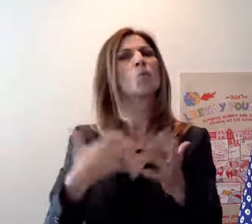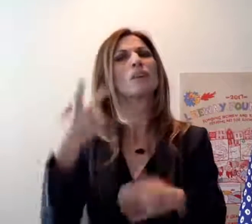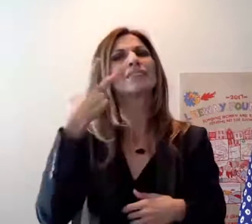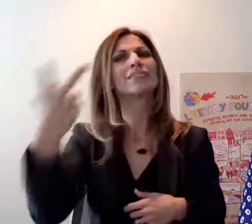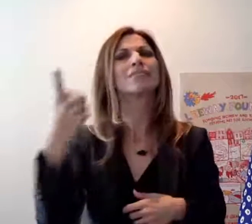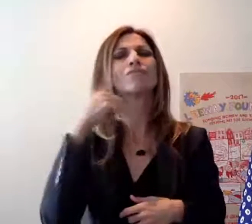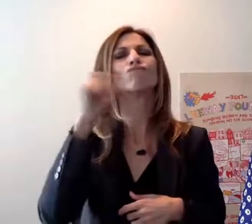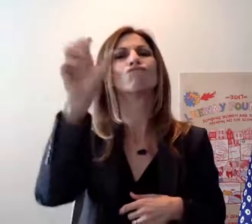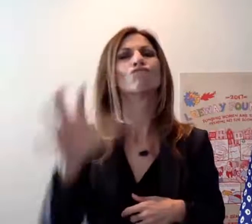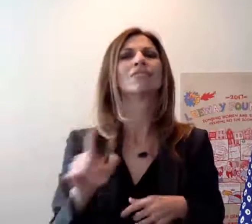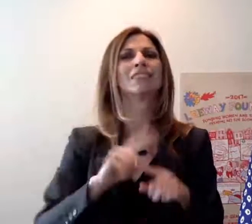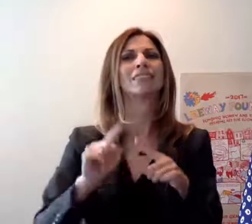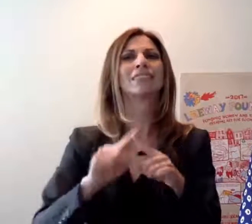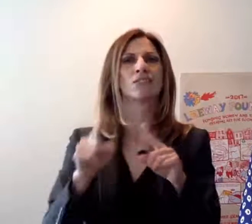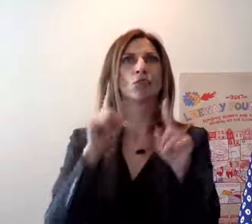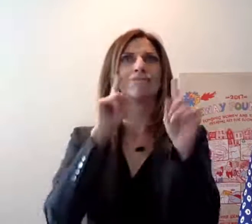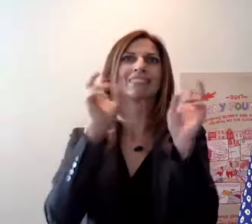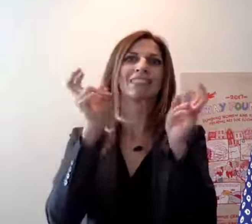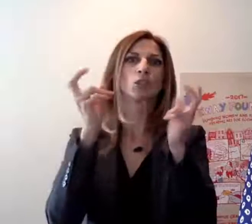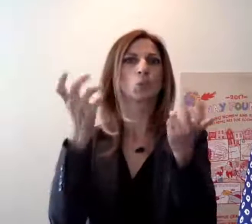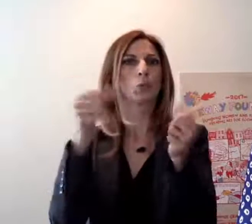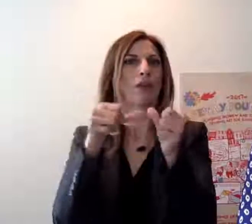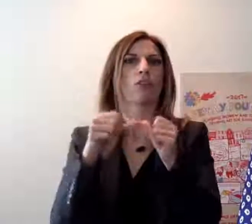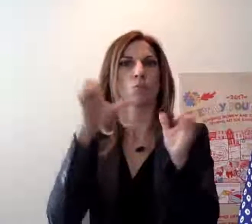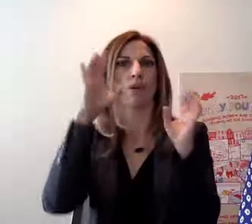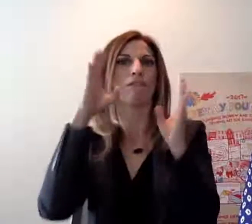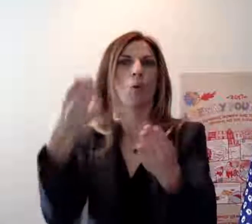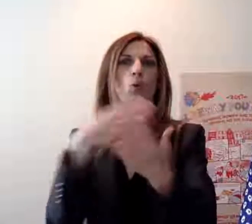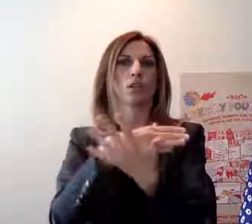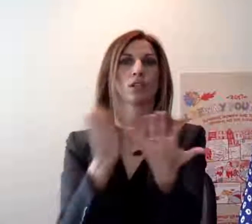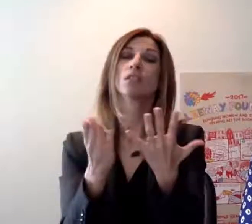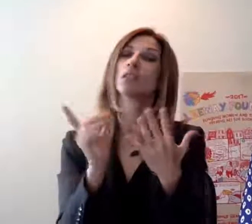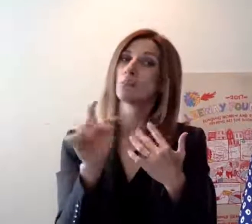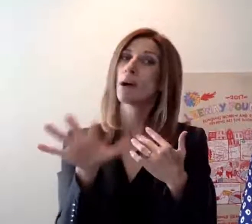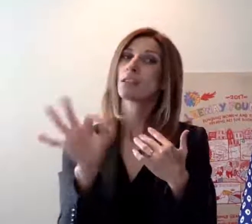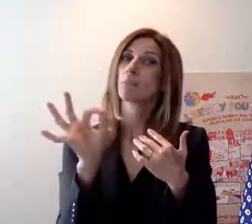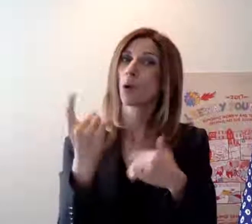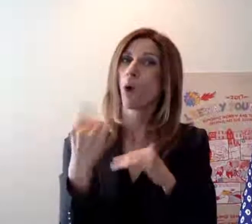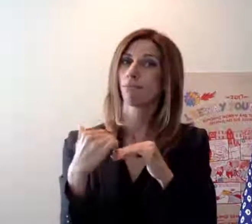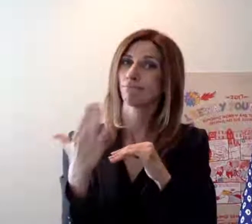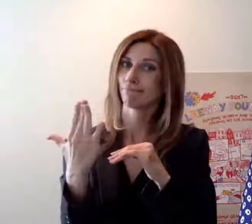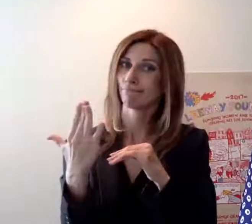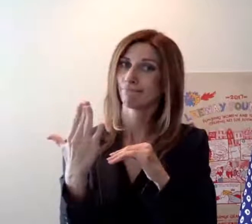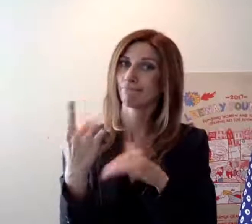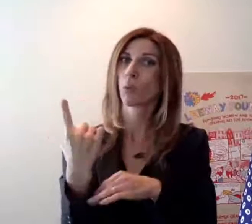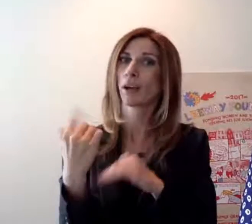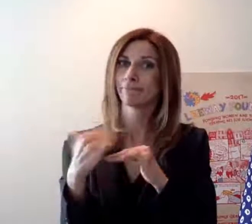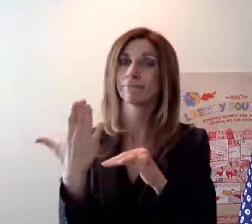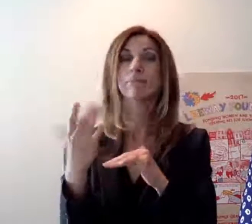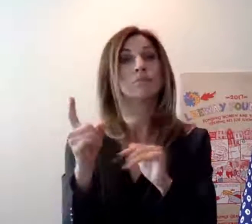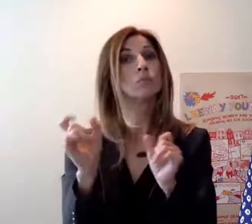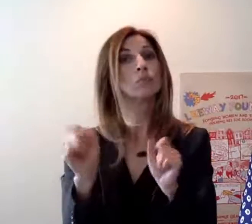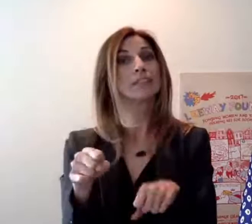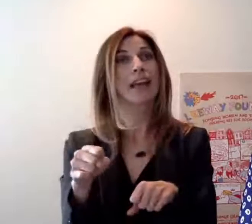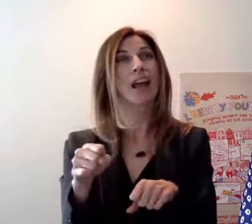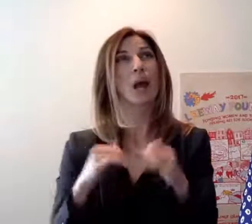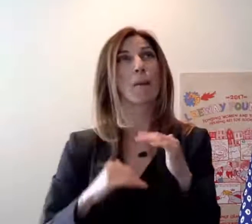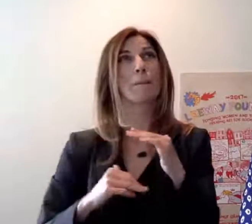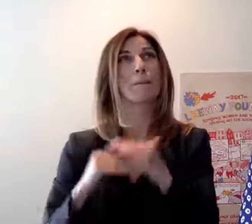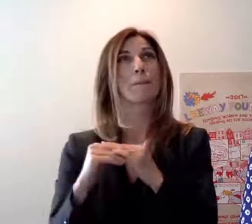issue areas that you can pick from. You have to pick at least one. You can pick no